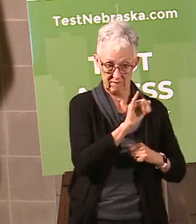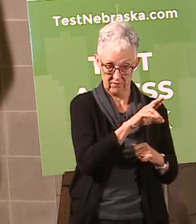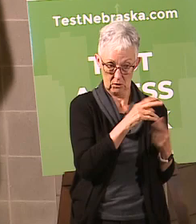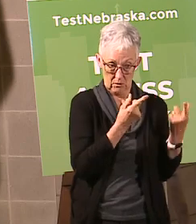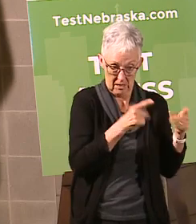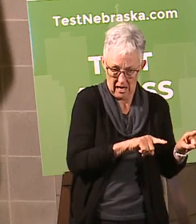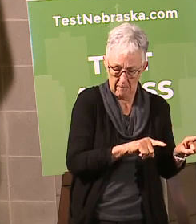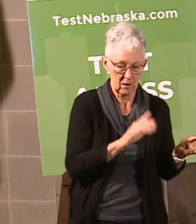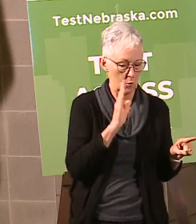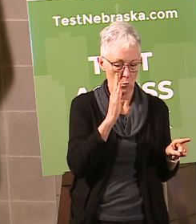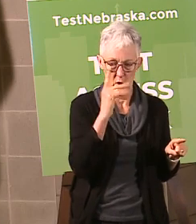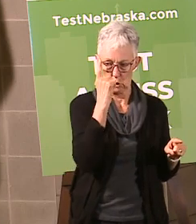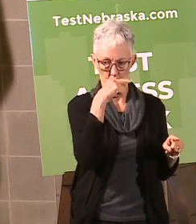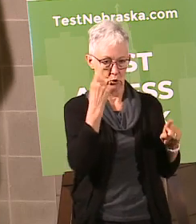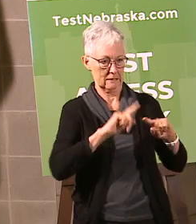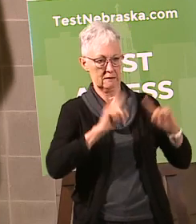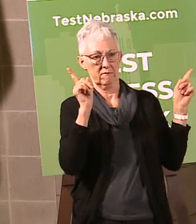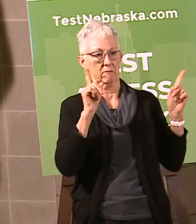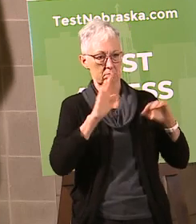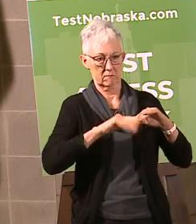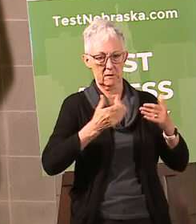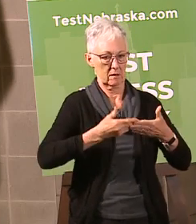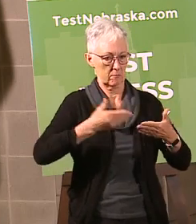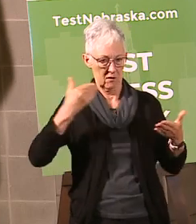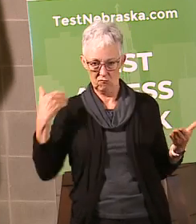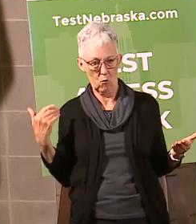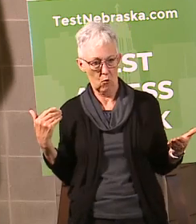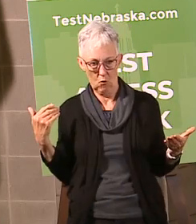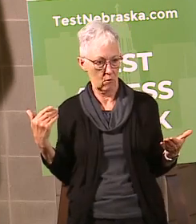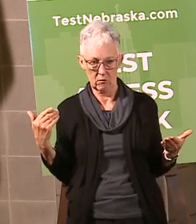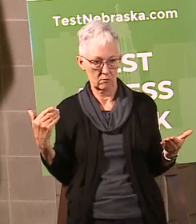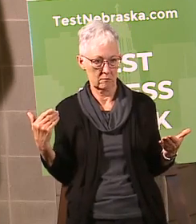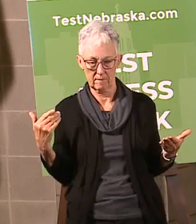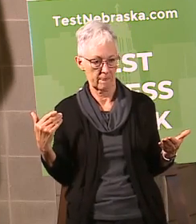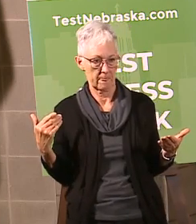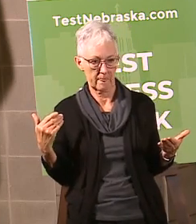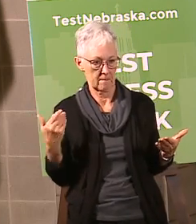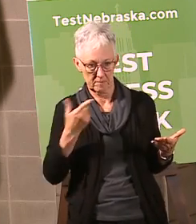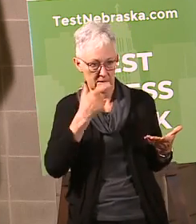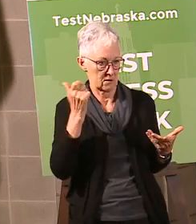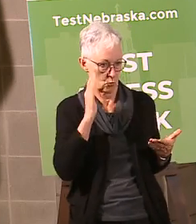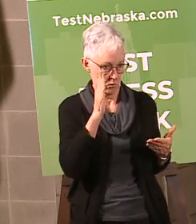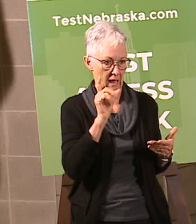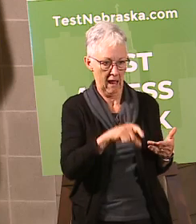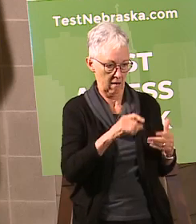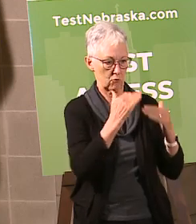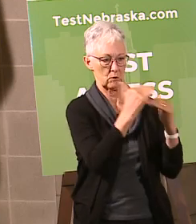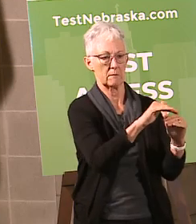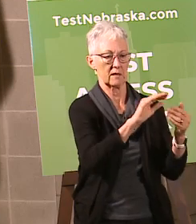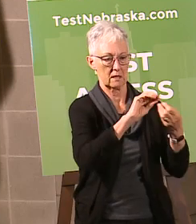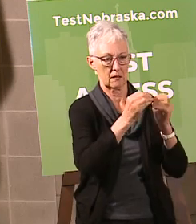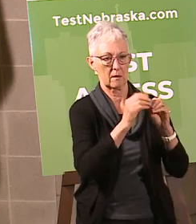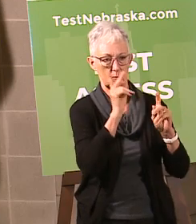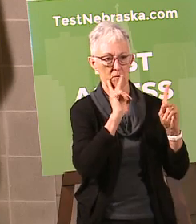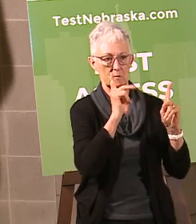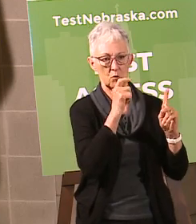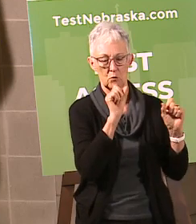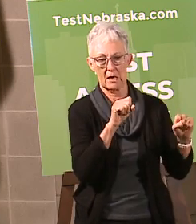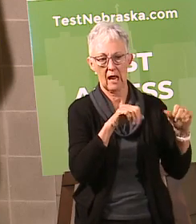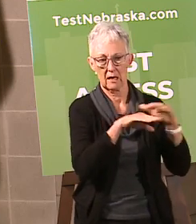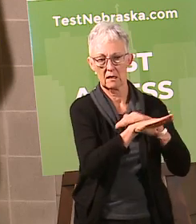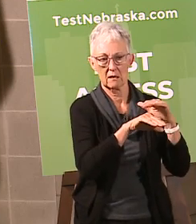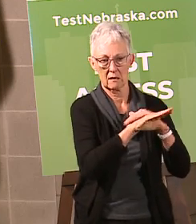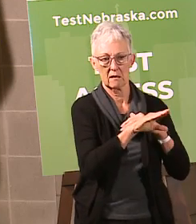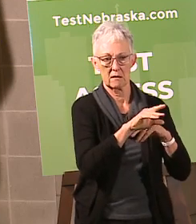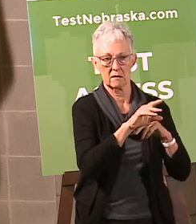modified. So I would just want to set everybody's expectations. Whatever they look like, they're not going to look like what they looked like last year. Aaron from KMTV wants